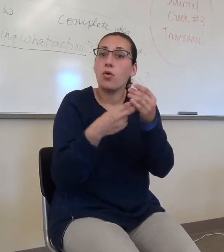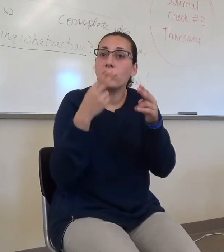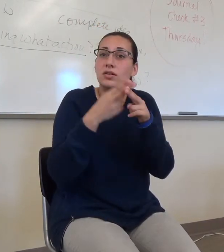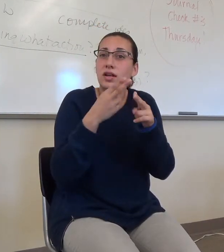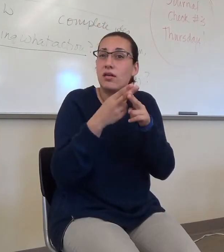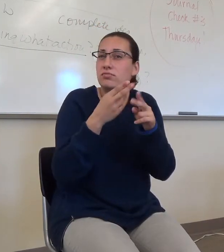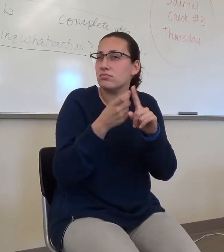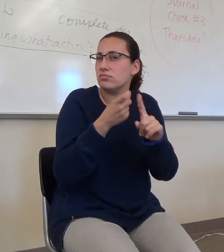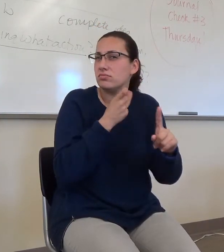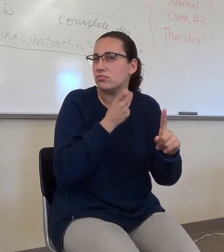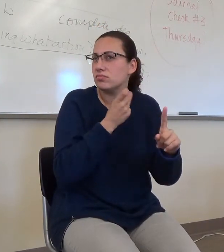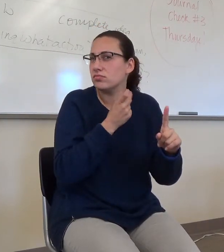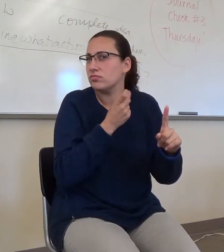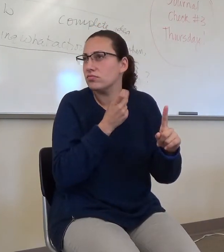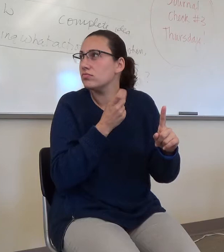for horses,